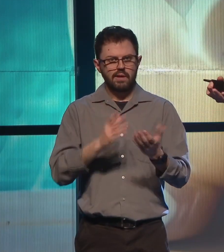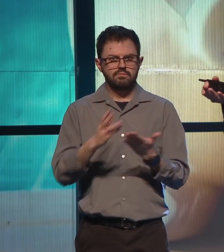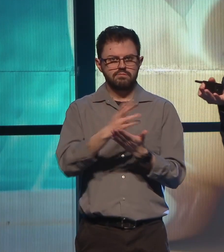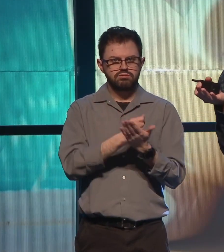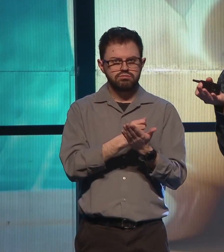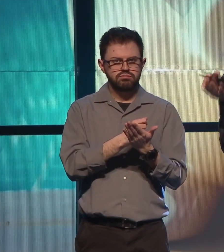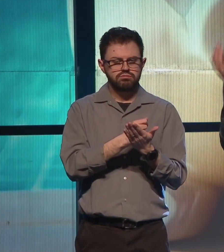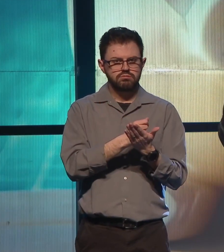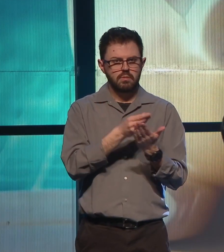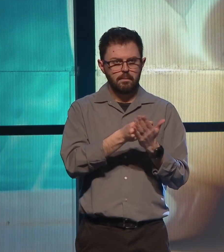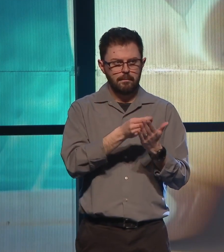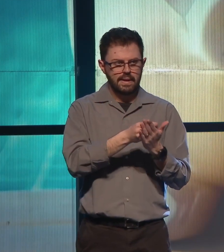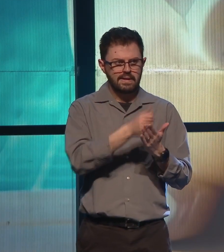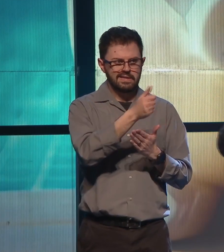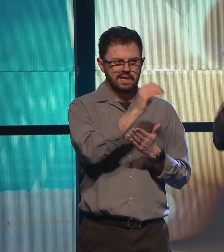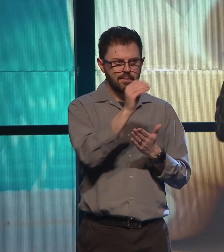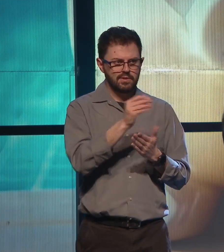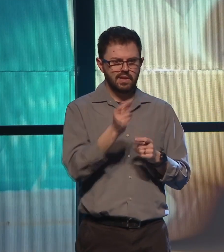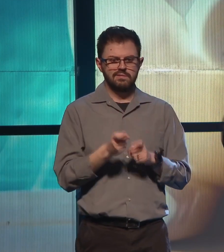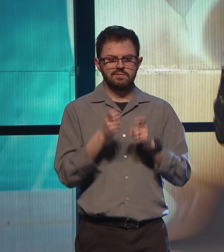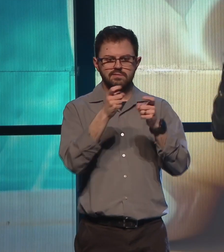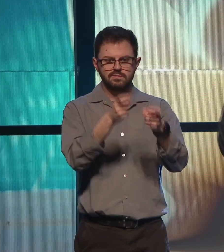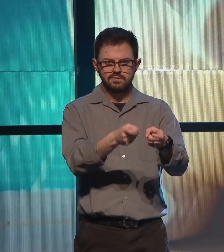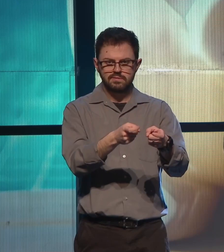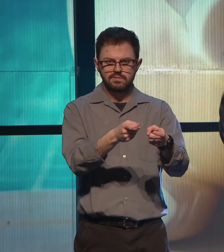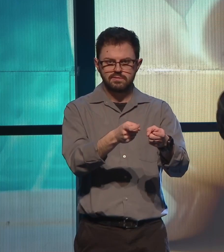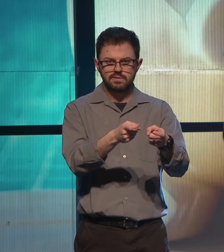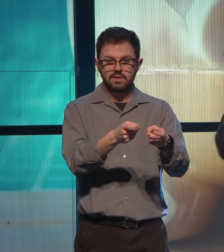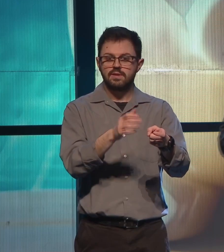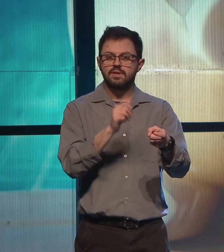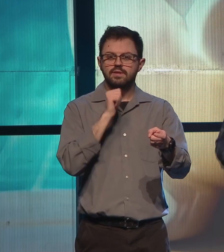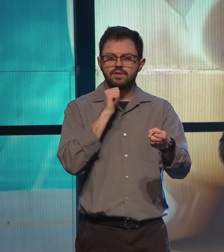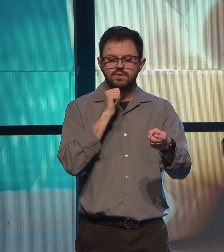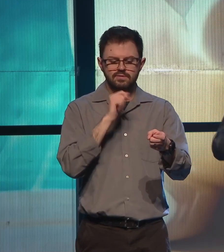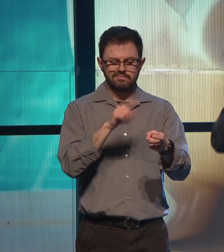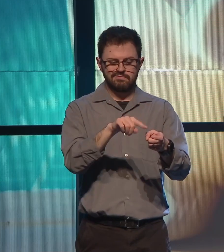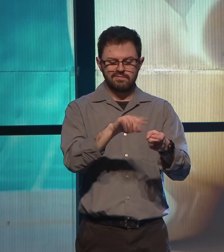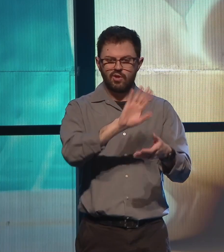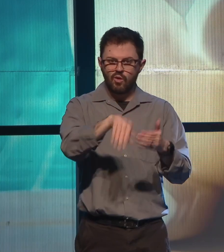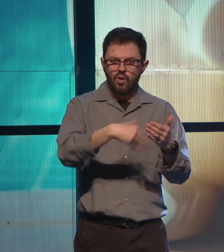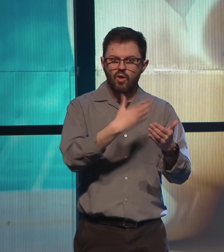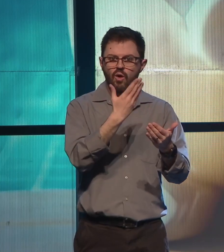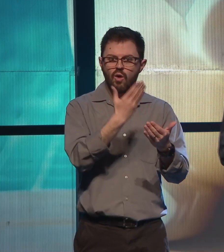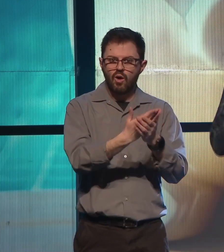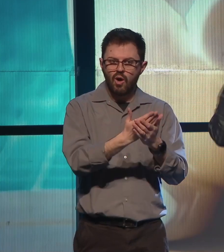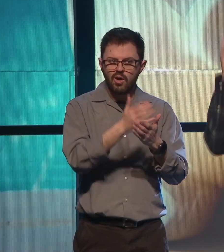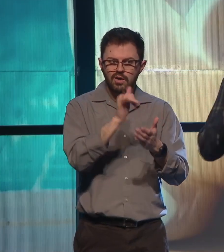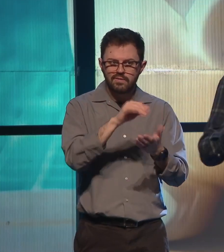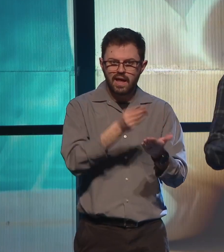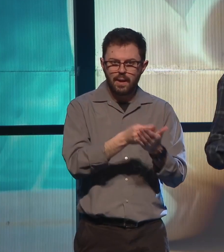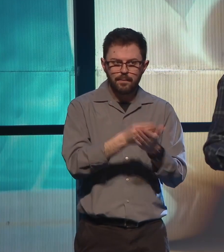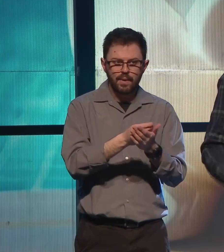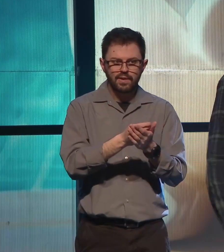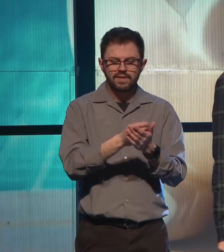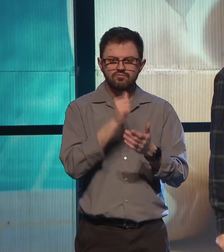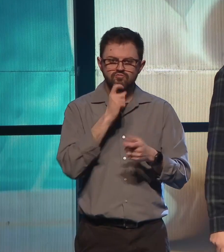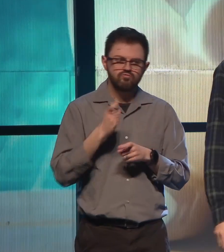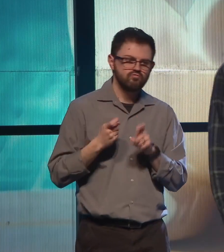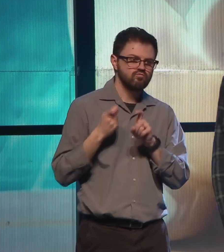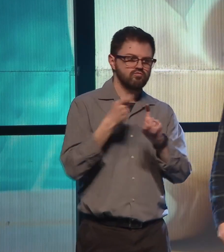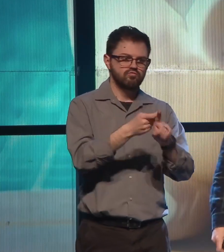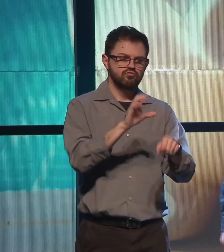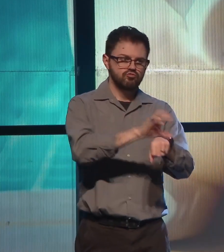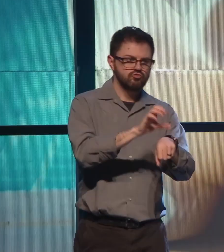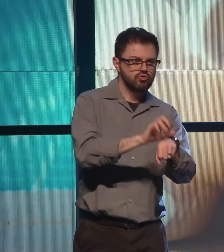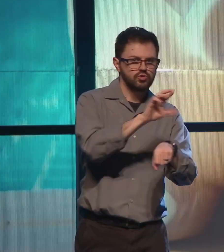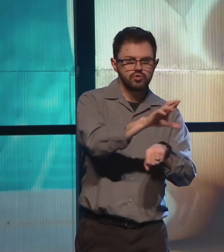away, do not give every penny of that 10% to your church or to an organization. Whew.